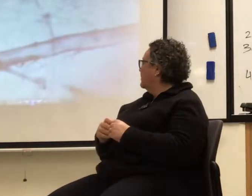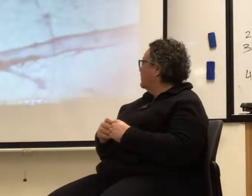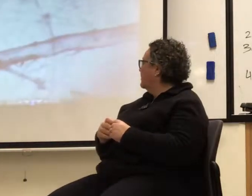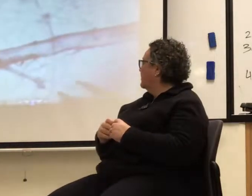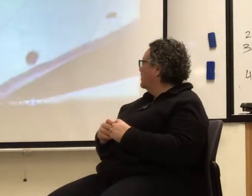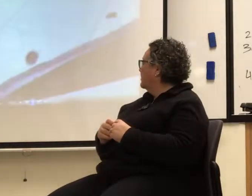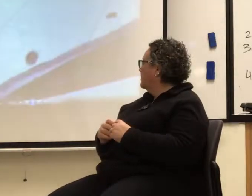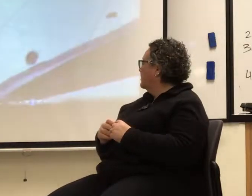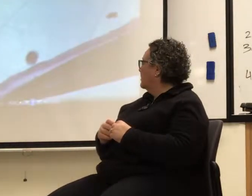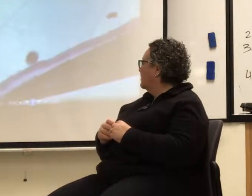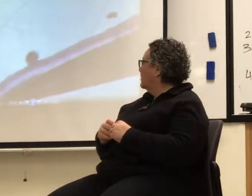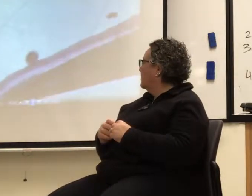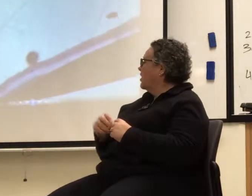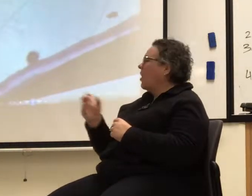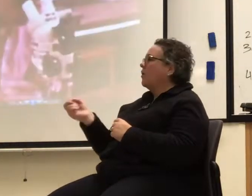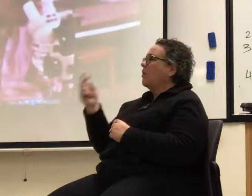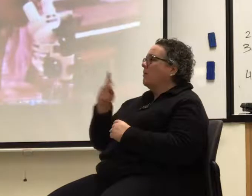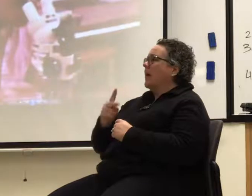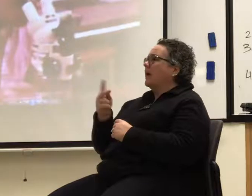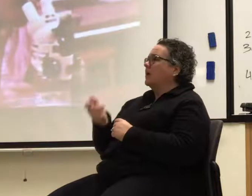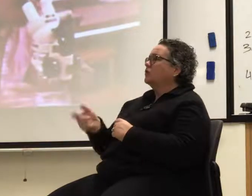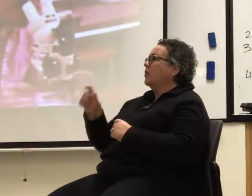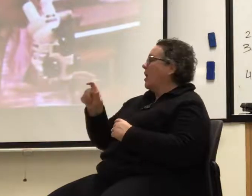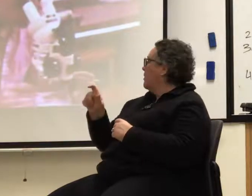Let's run it back, and I'll turn up the volume here.